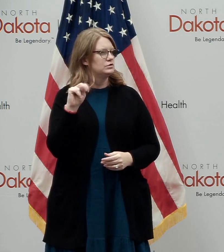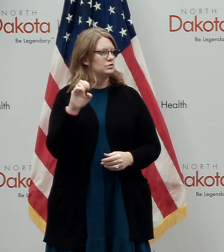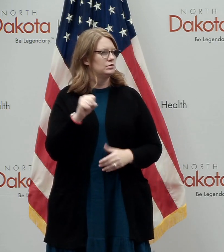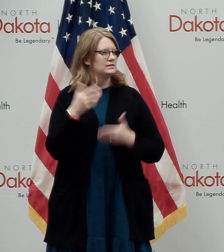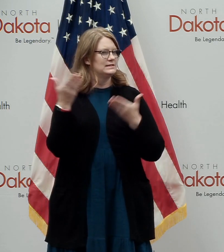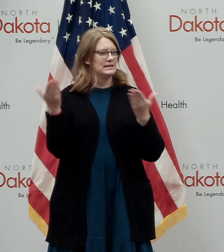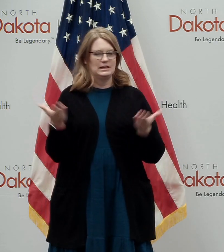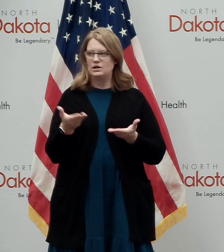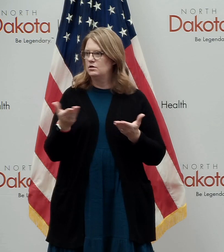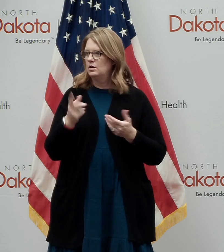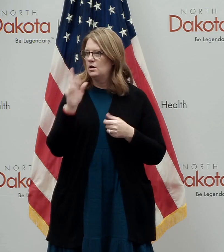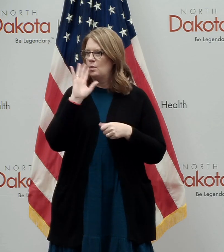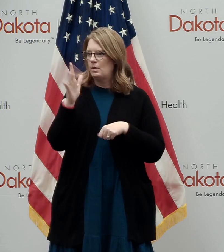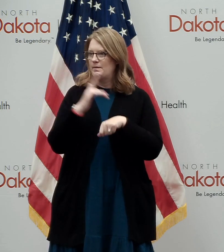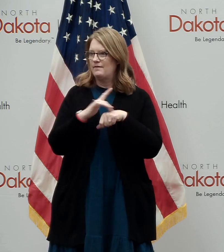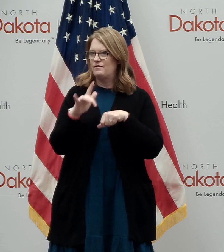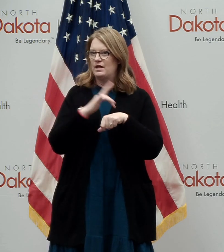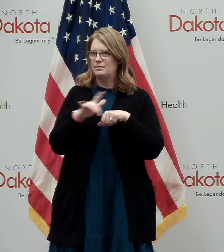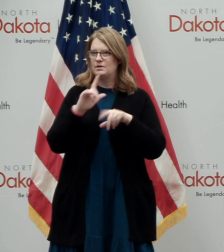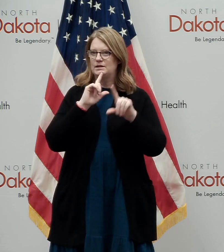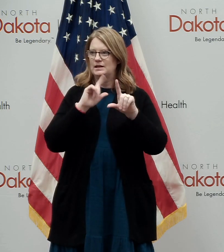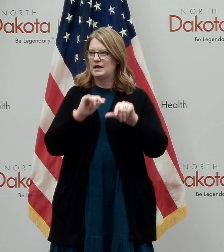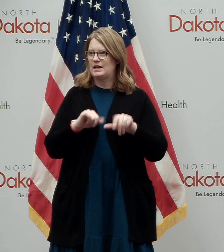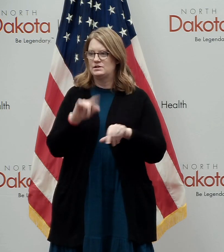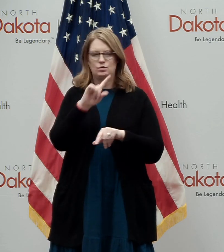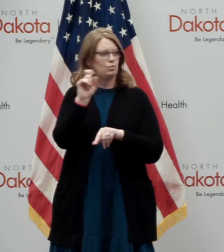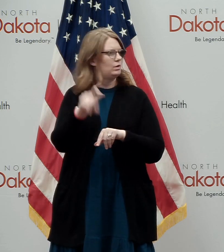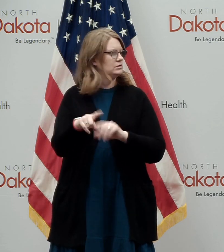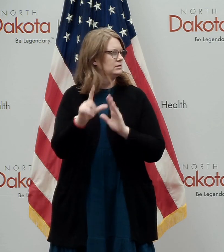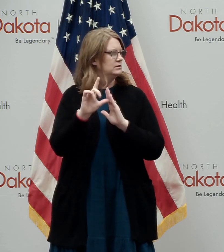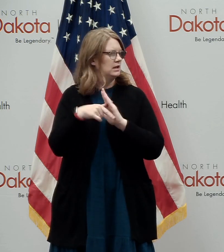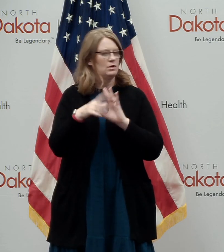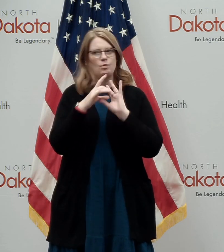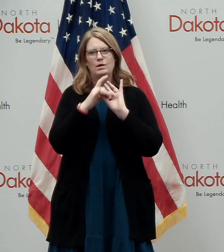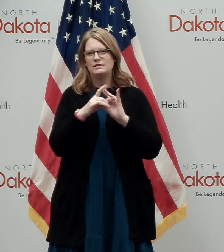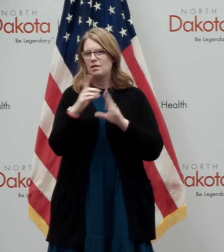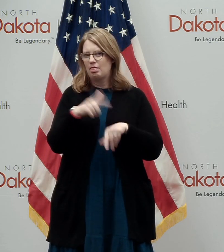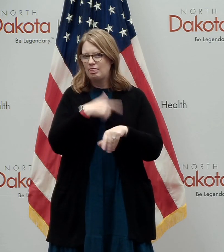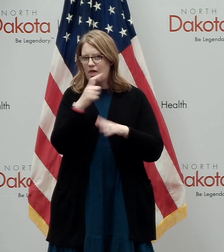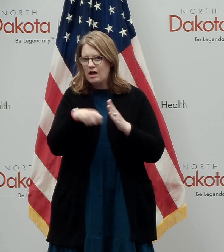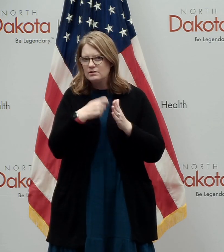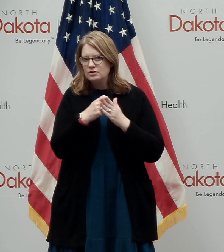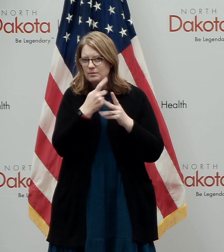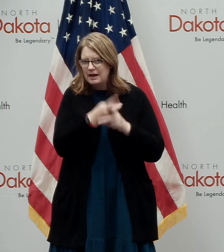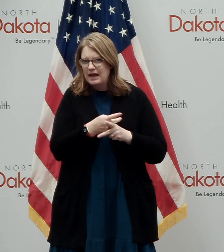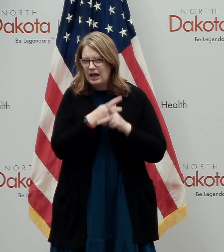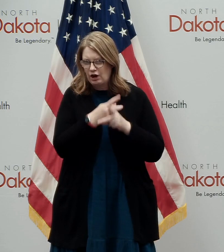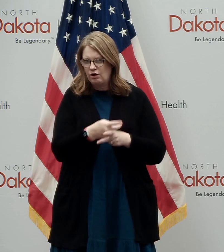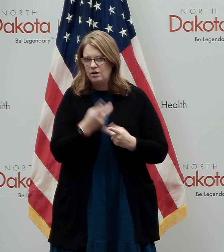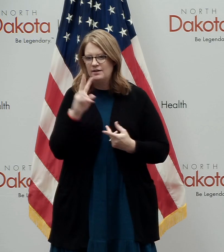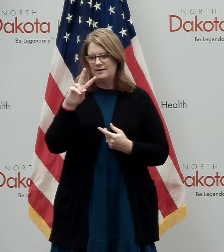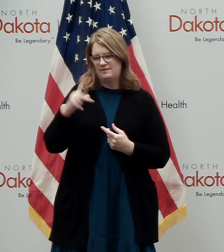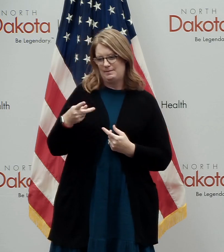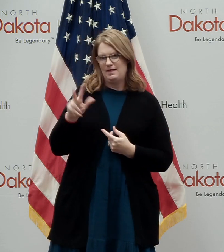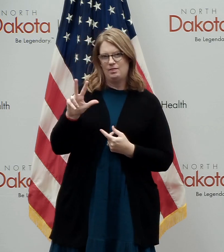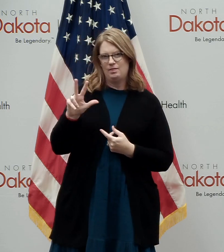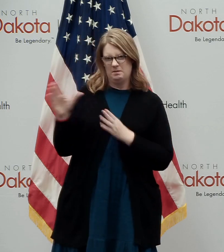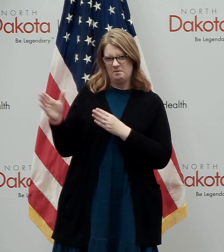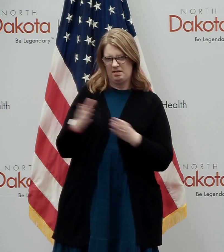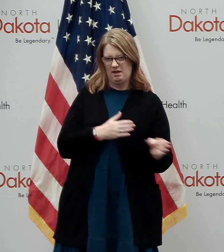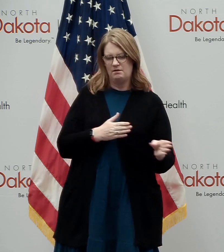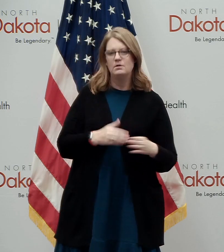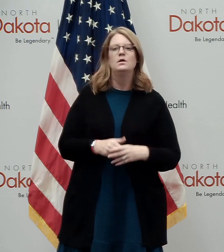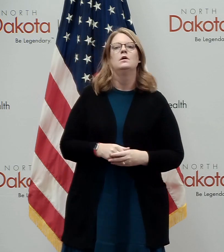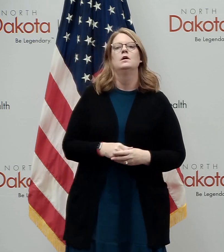and will be available to answer questions afterwards about long-term care and the Vulnerable Population Protection Plan. And let